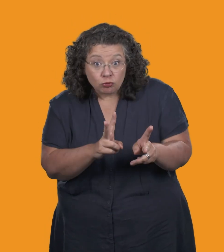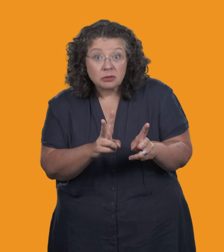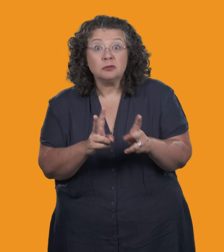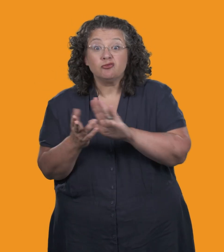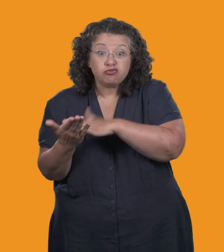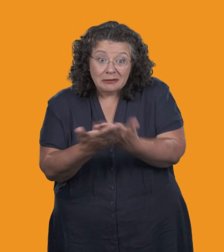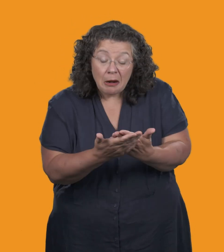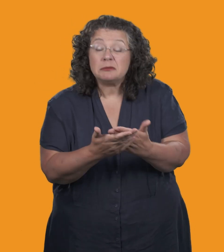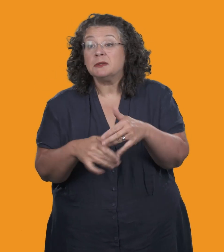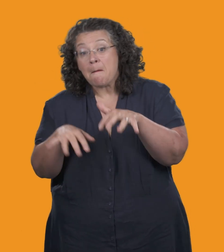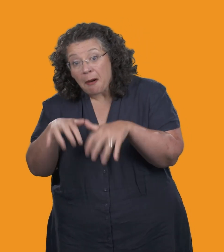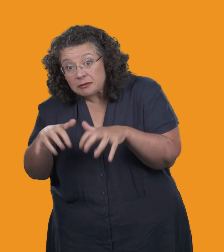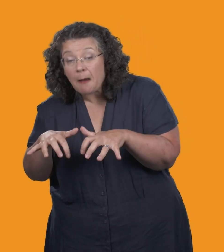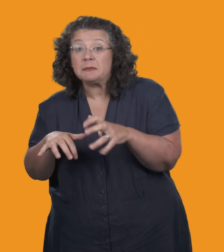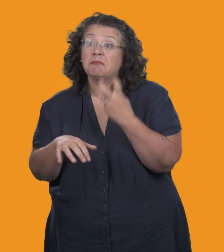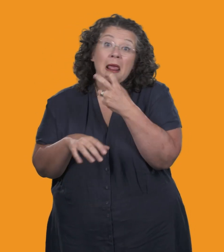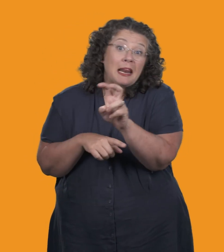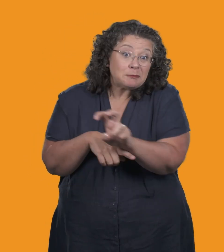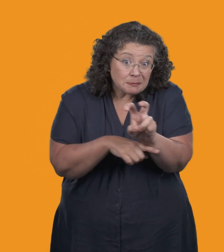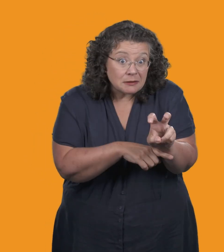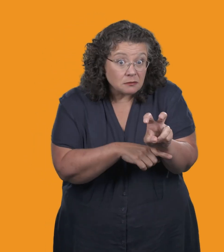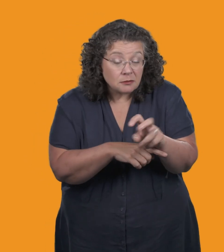palantypists, and lip speakers.